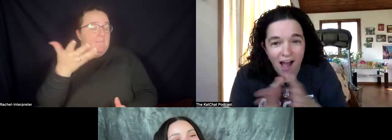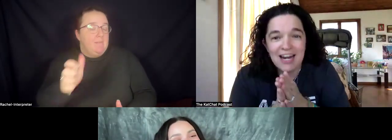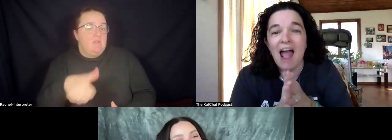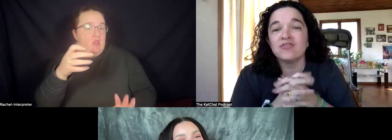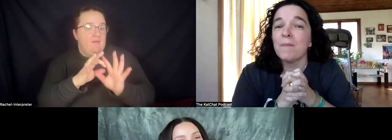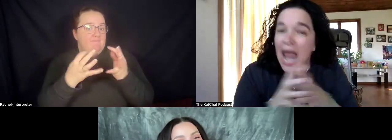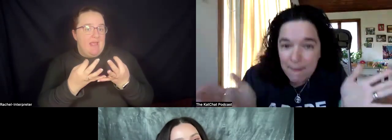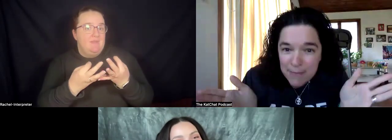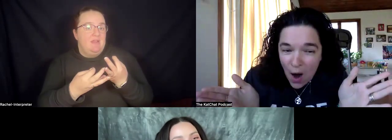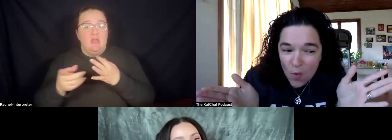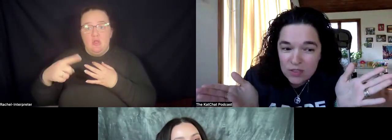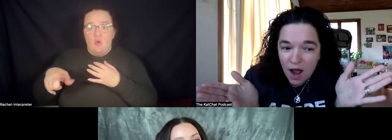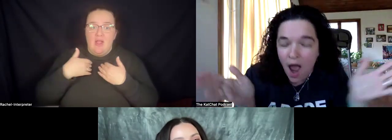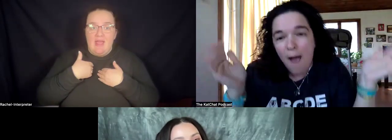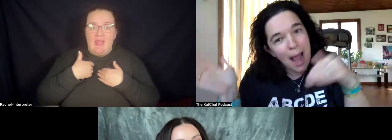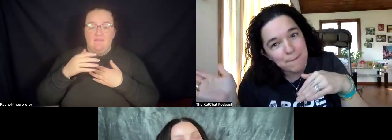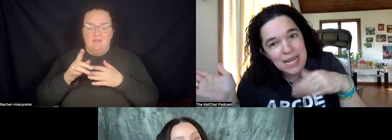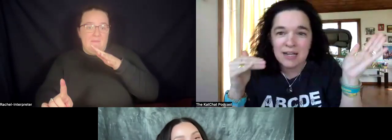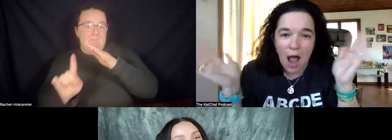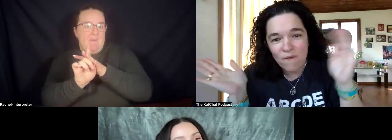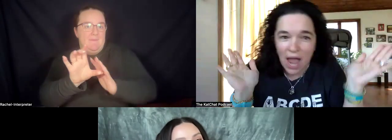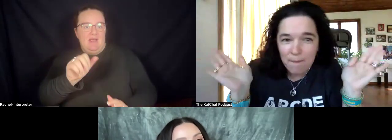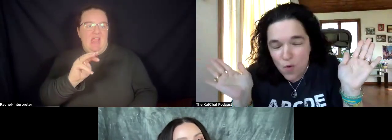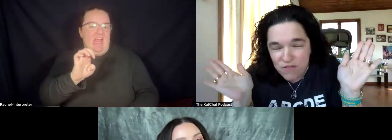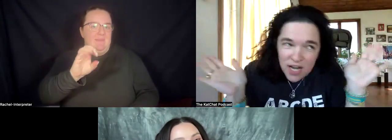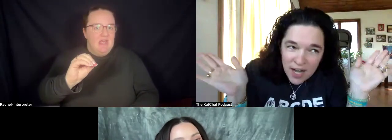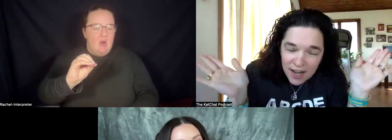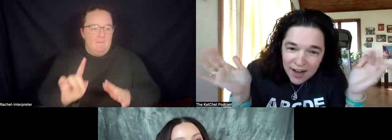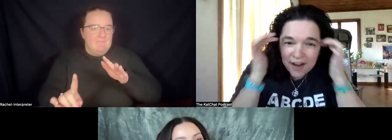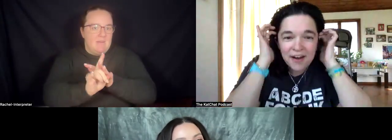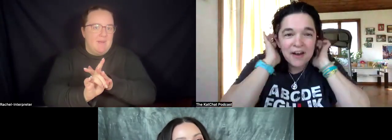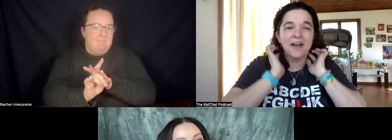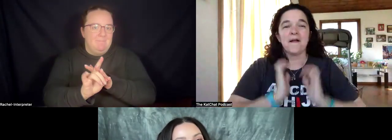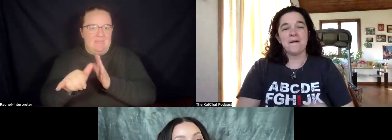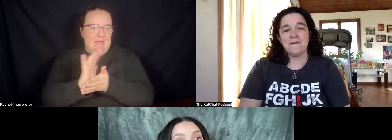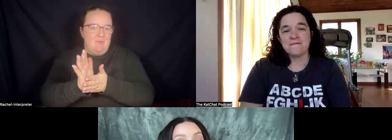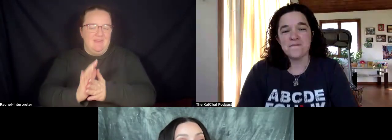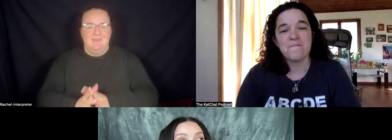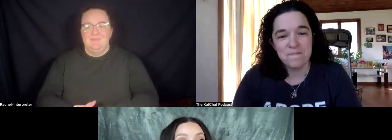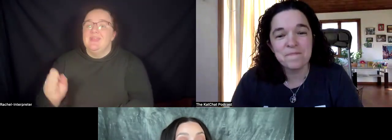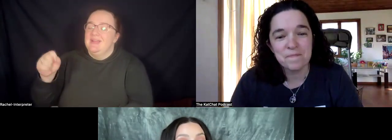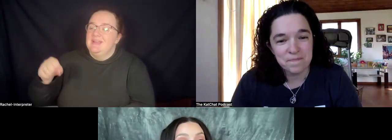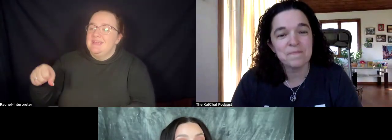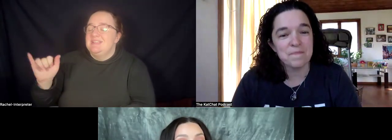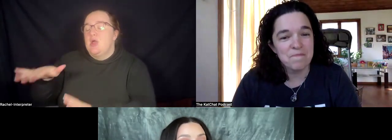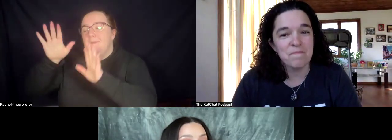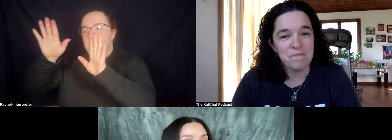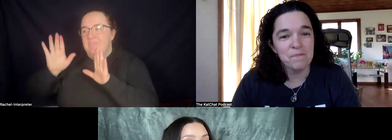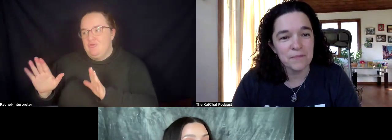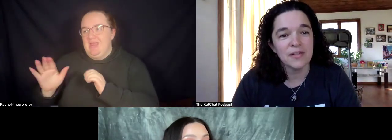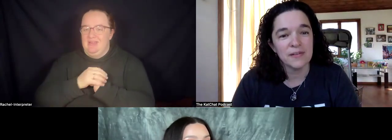do I can have some cameos popping in and out of that movie. Yeah, that would be great. That